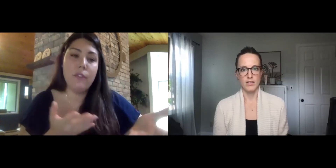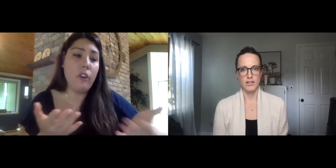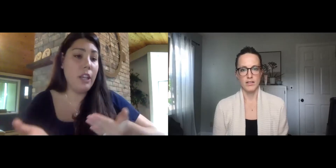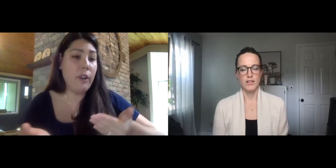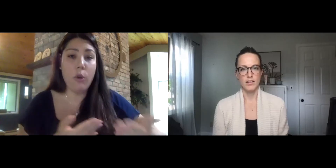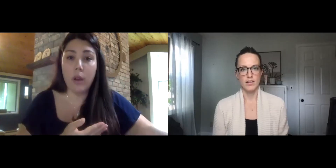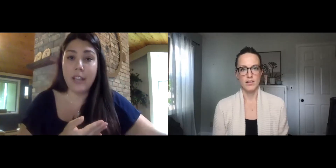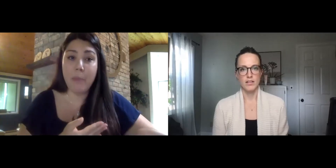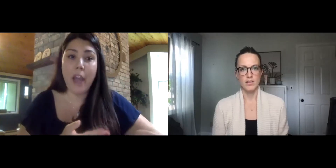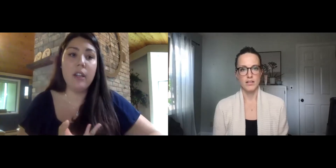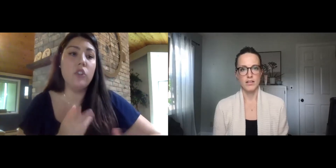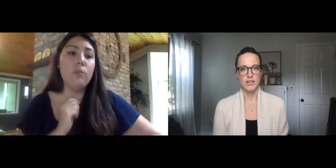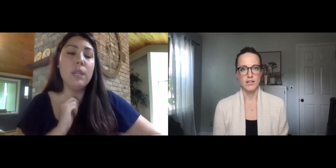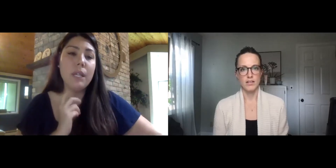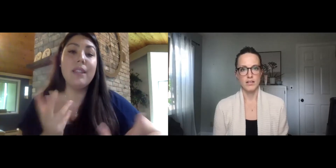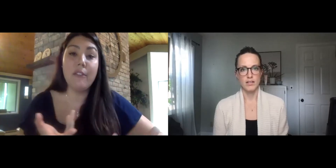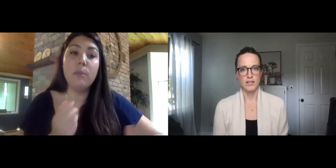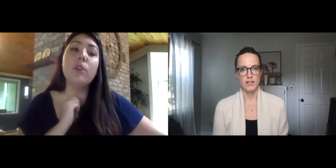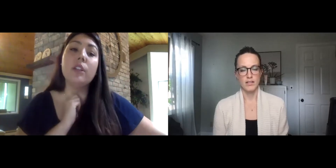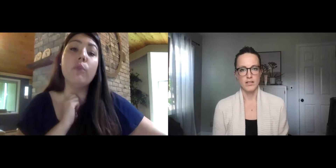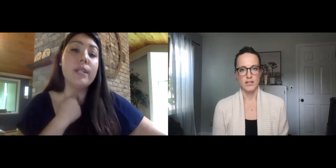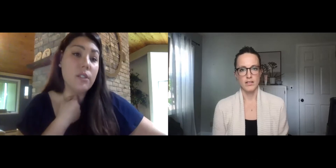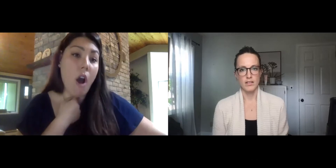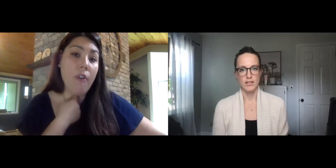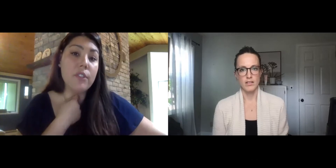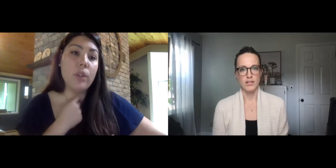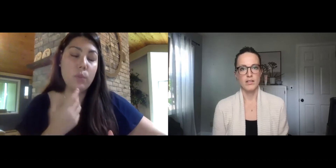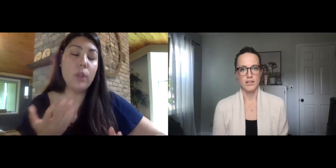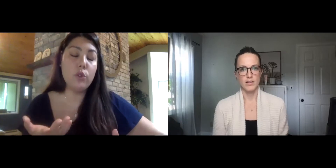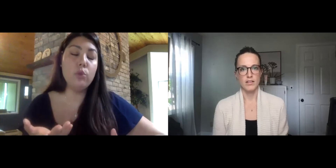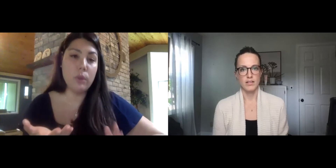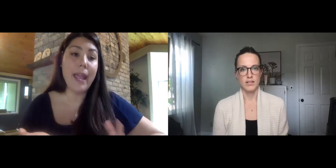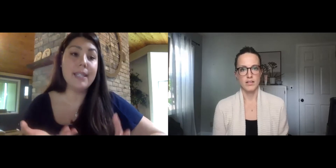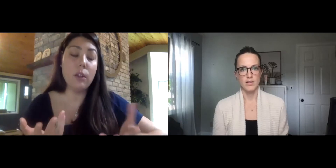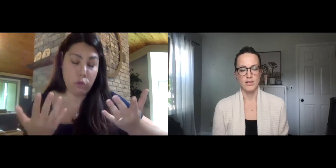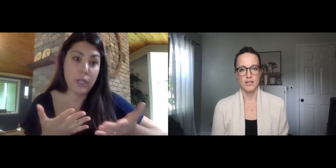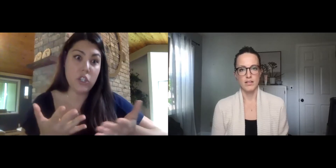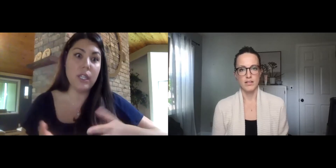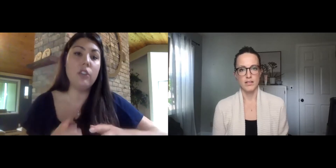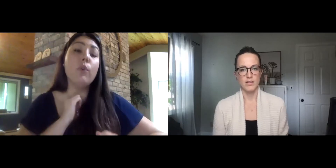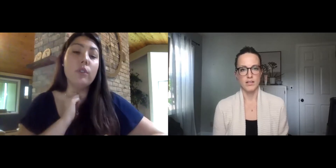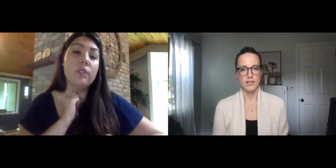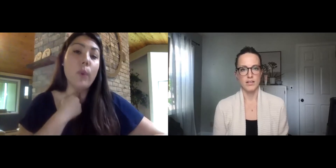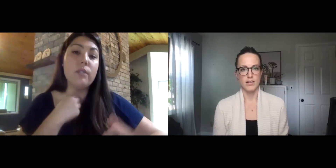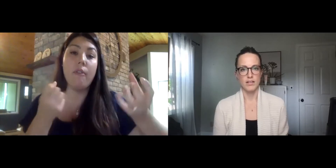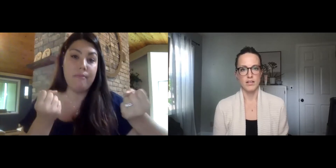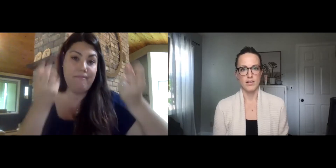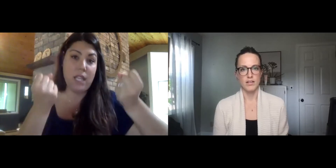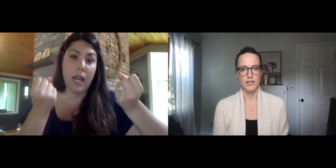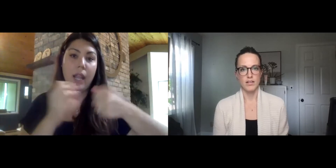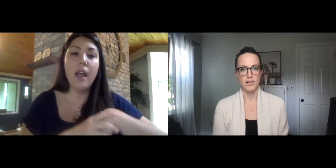depending if you're a hearing or a deaf parent, you know, typically in the deaf community, your voice is off. So when you do ASL traditionally, it's voice